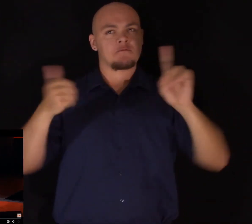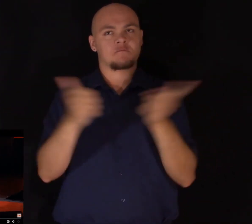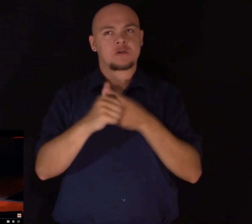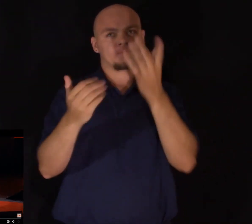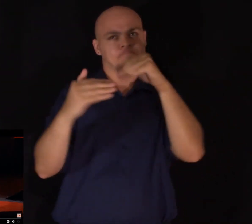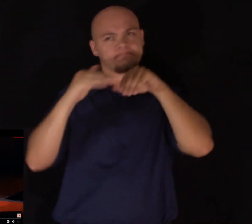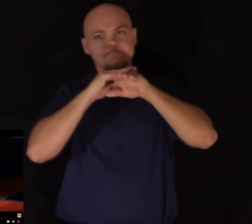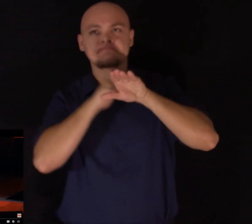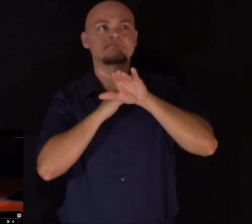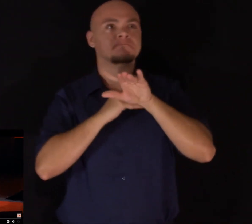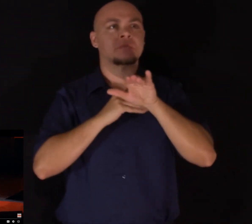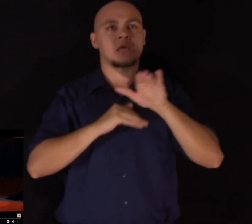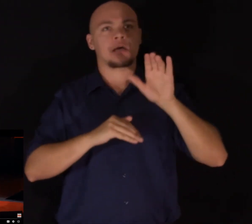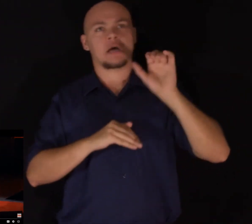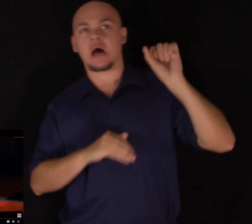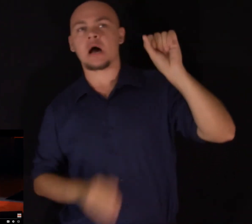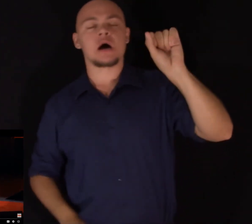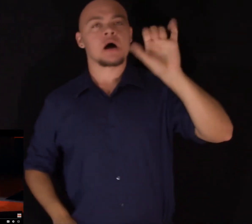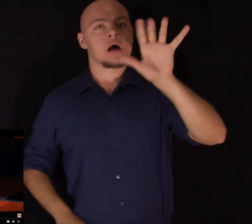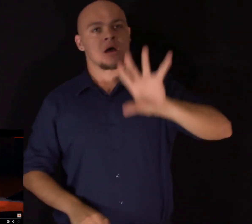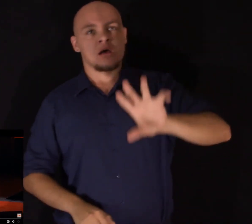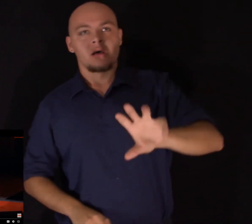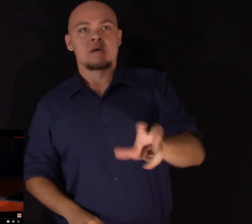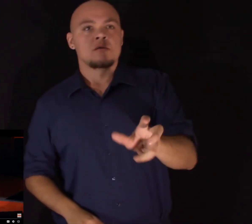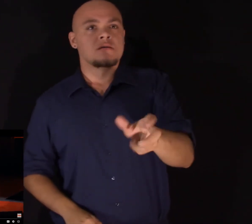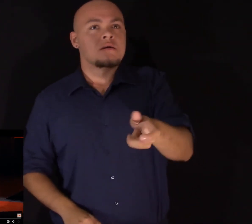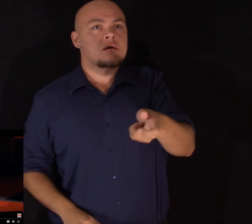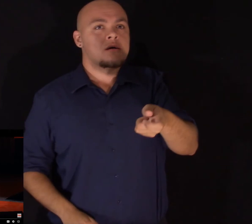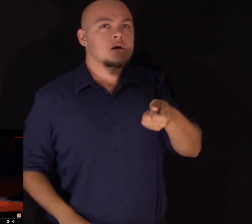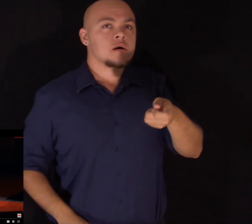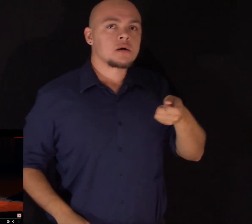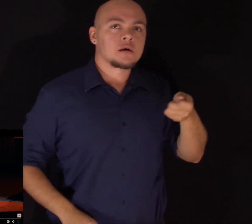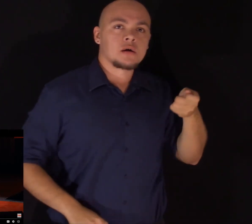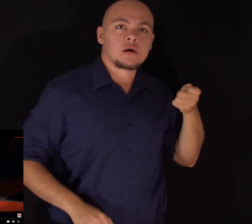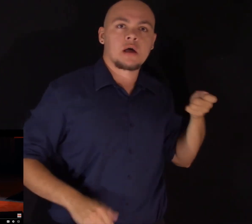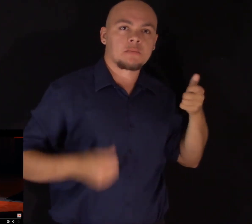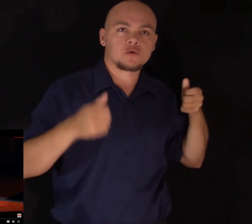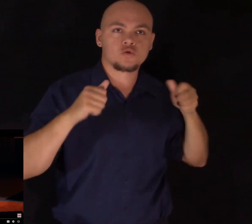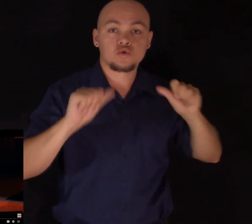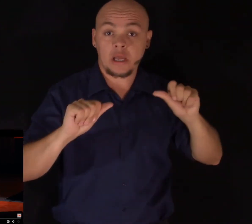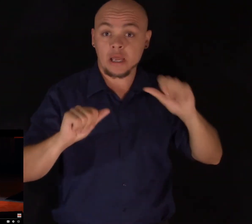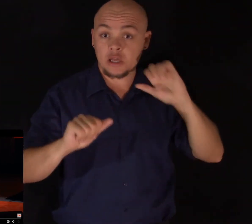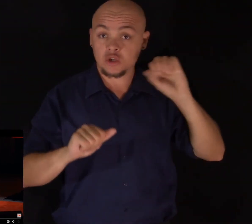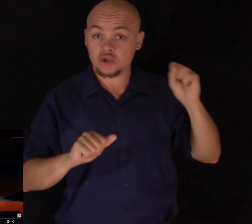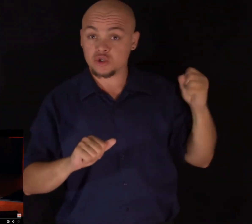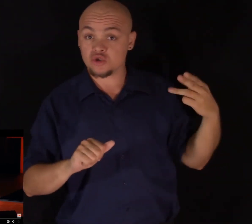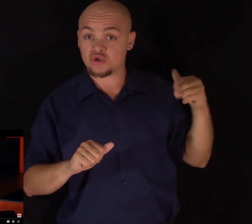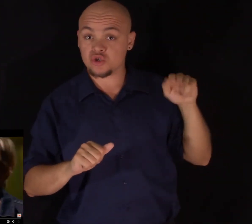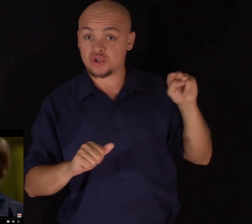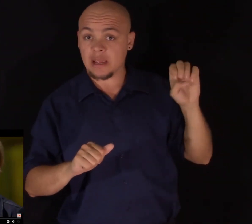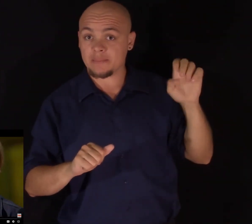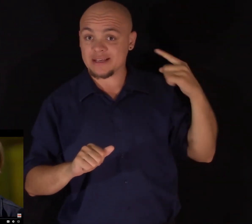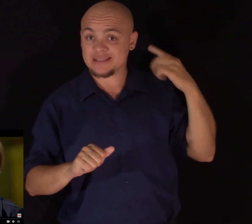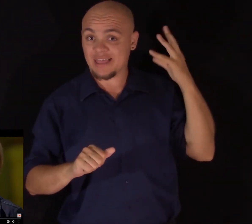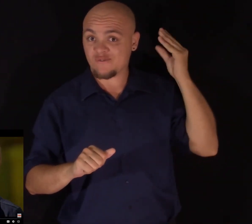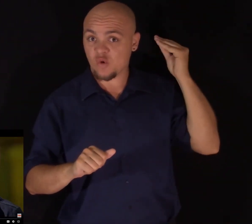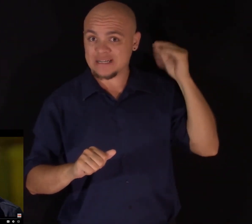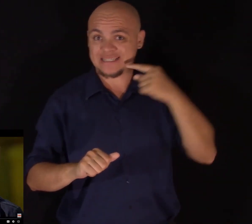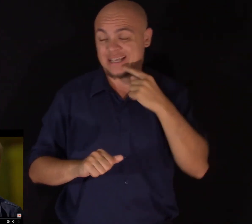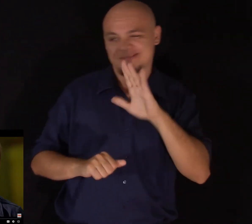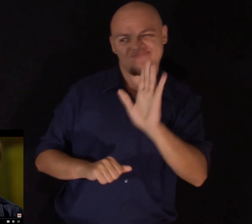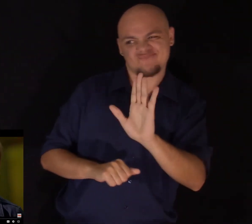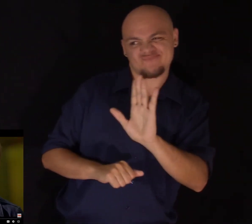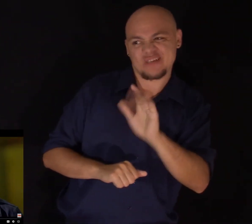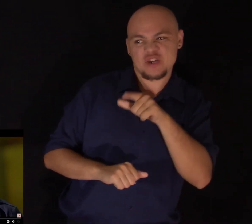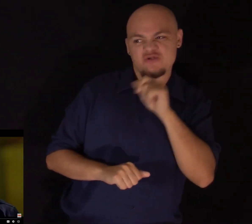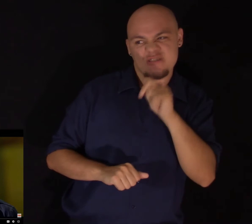put your hand on the door and you think, I'm going in and I'm going to try this, shame is the gremlin who says, you're not